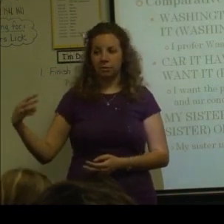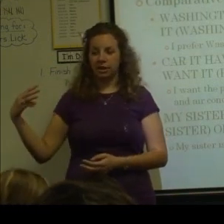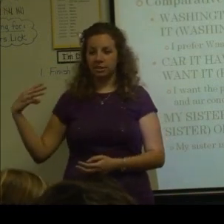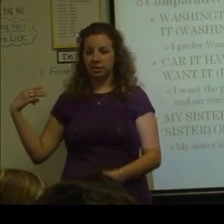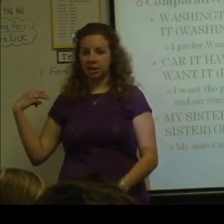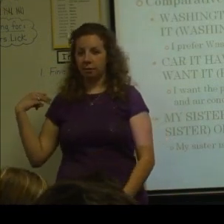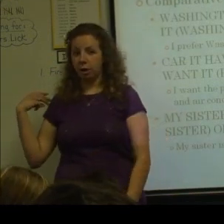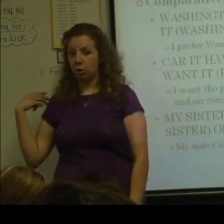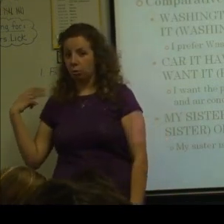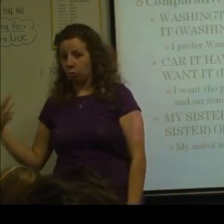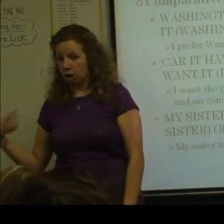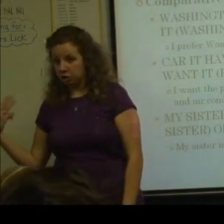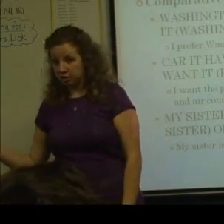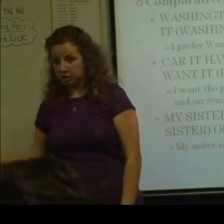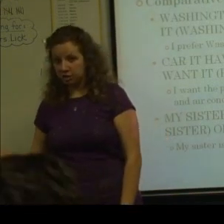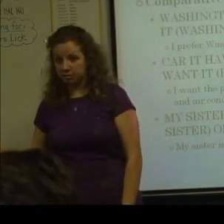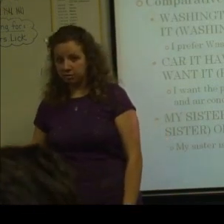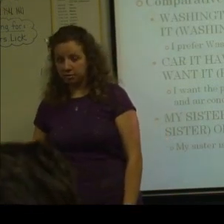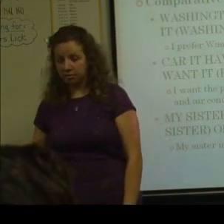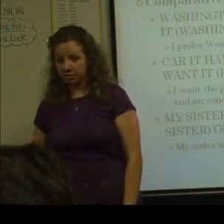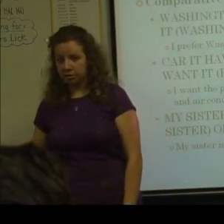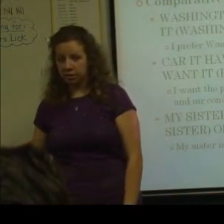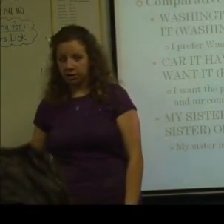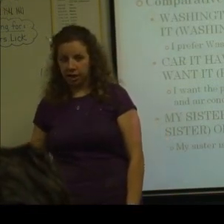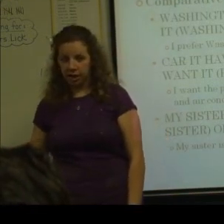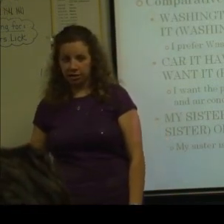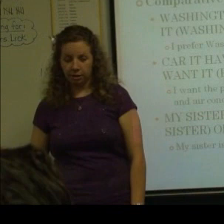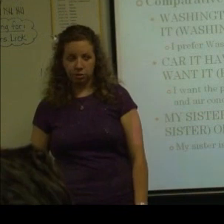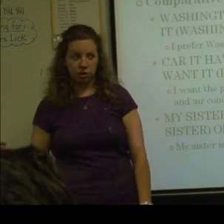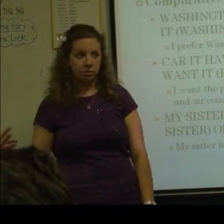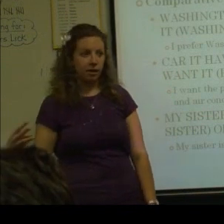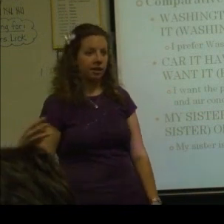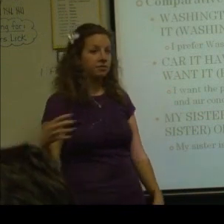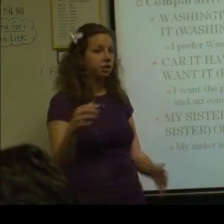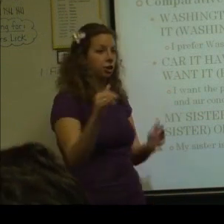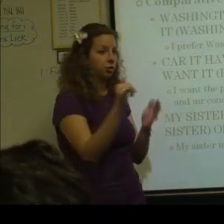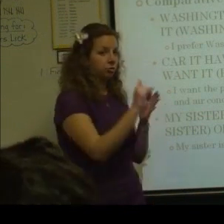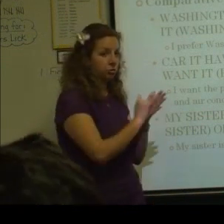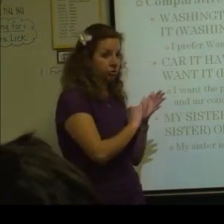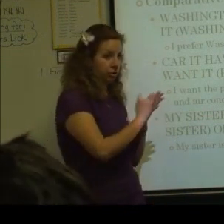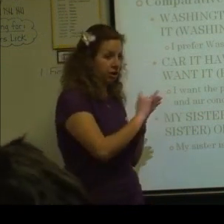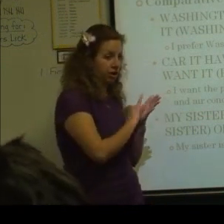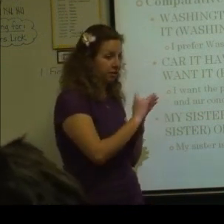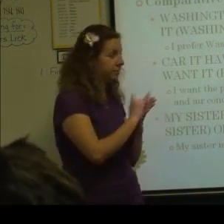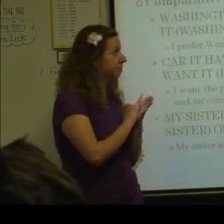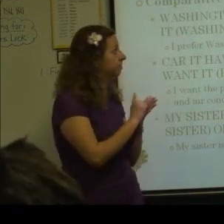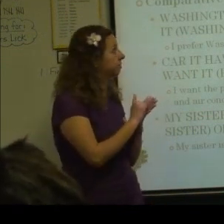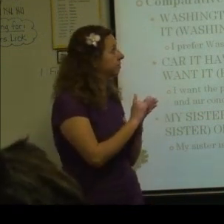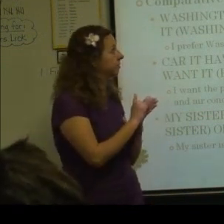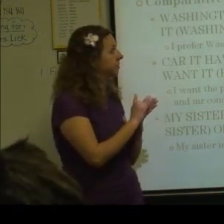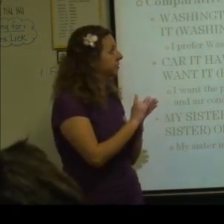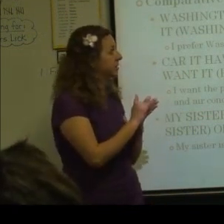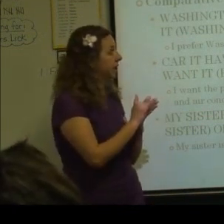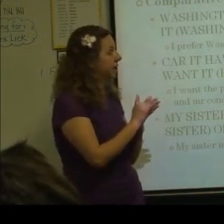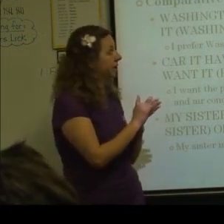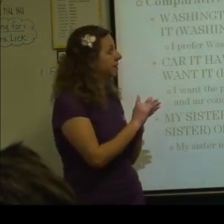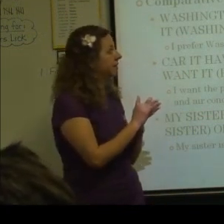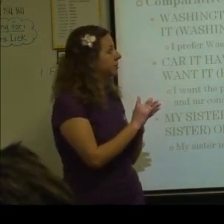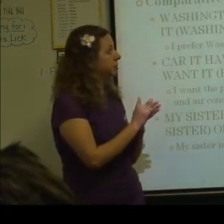right side, then I would go Washington, and then I would turn to my left and go New York. Okay, so